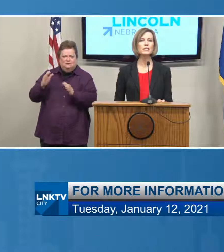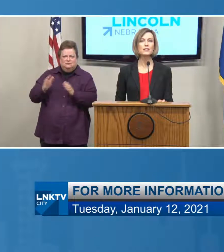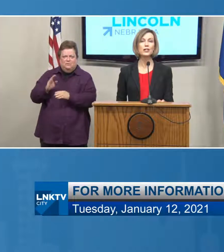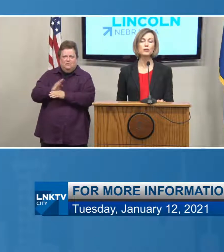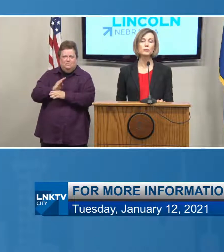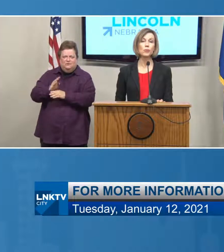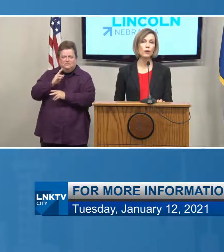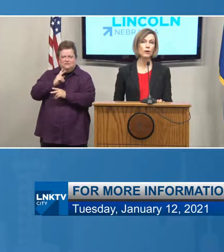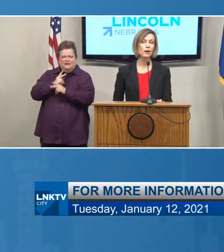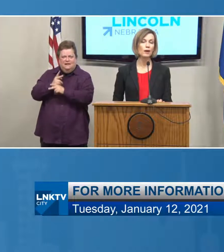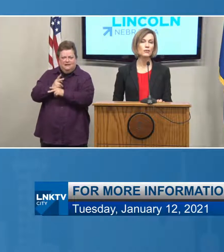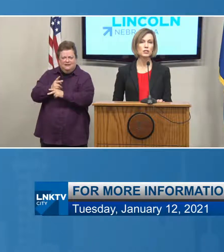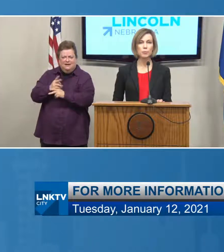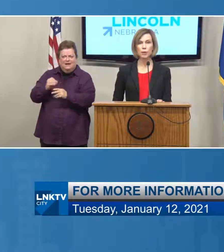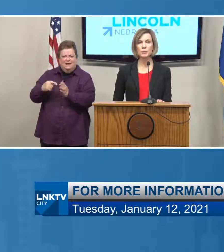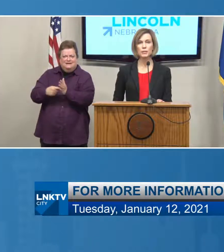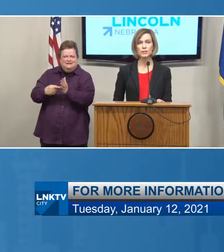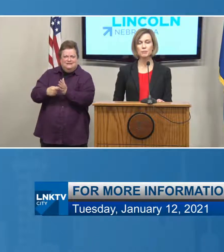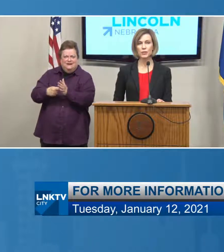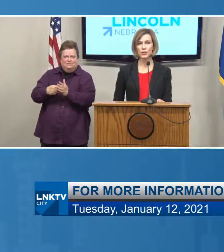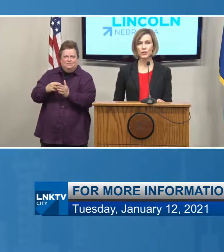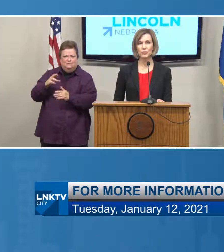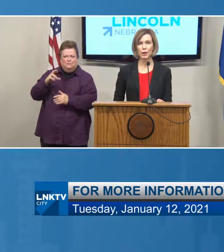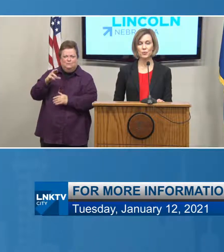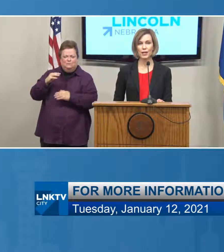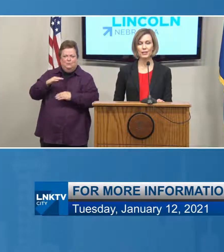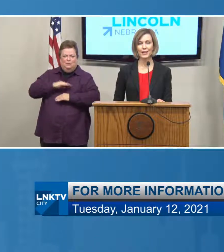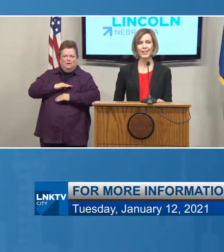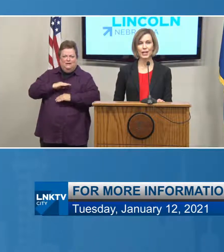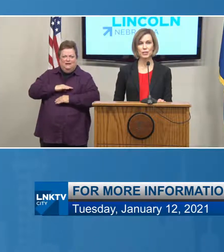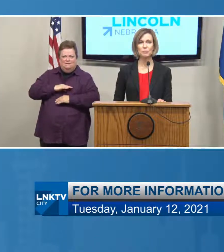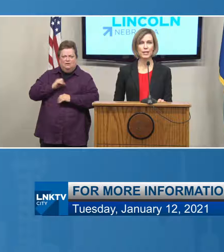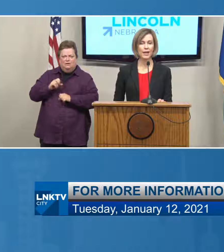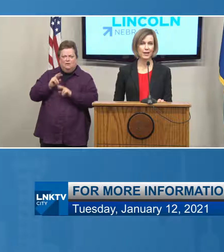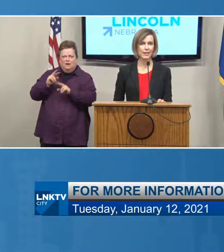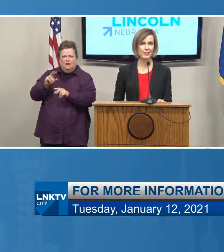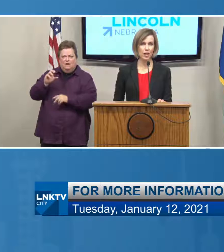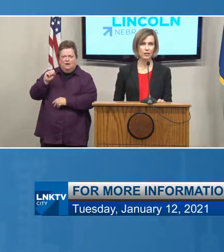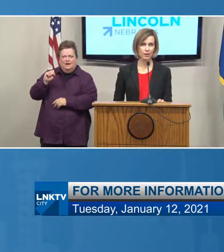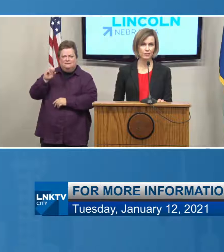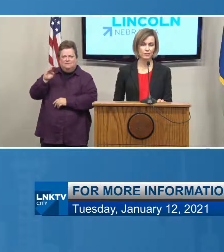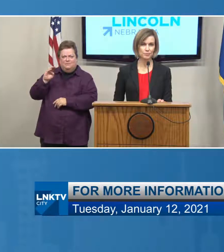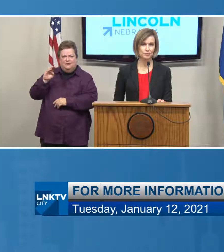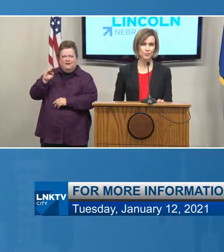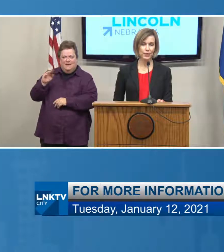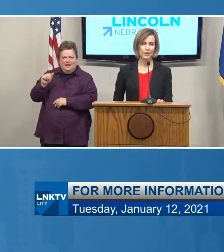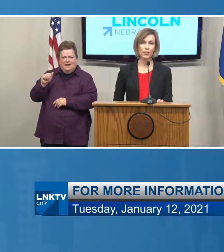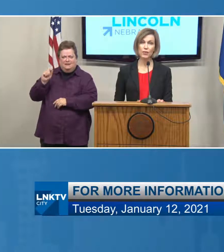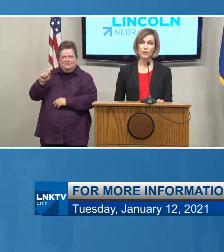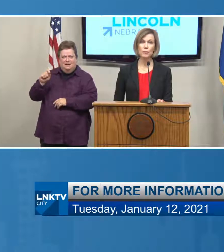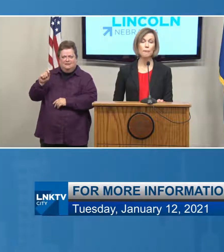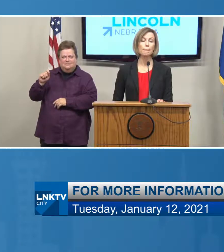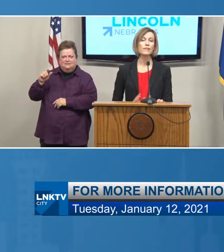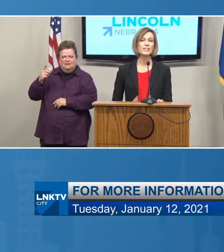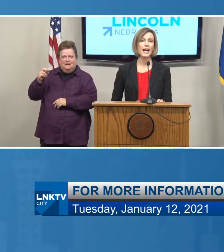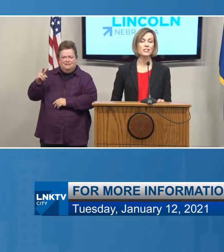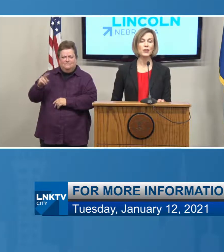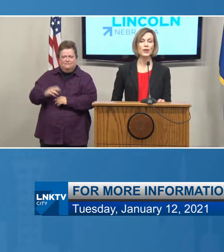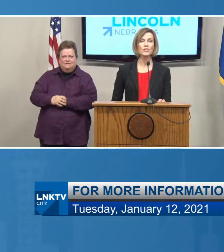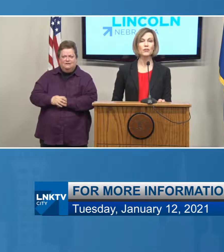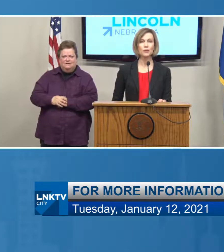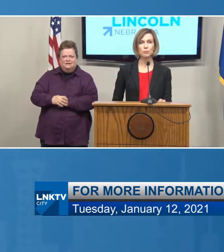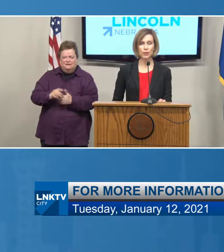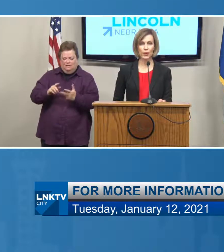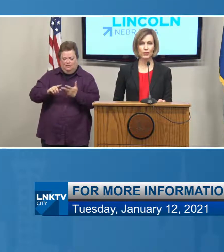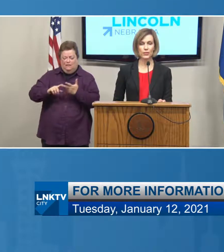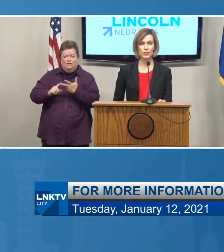Lincoln businesses can learn more on the Small Business Administration website at sba.gov. And third, the tax